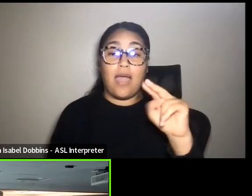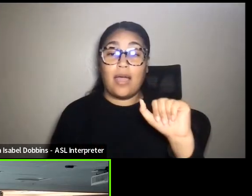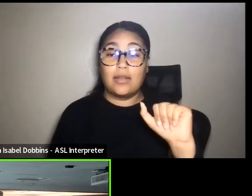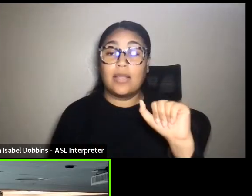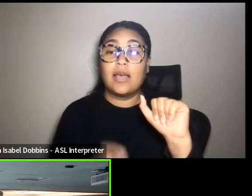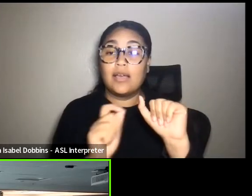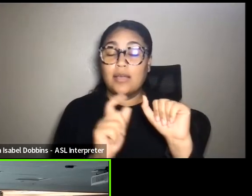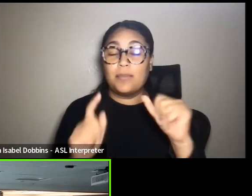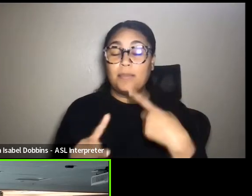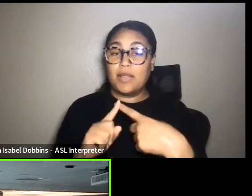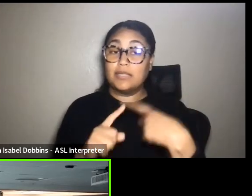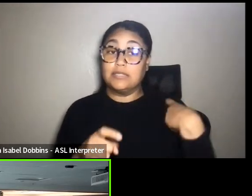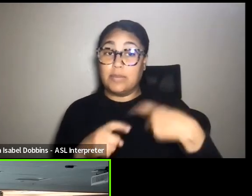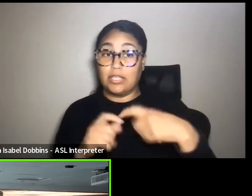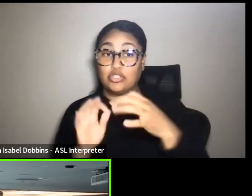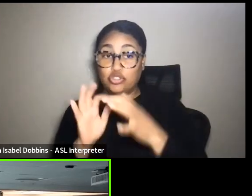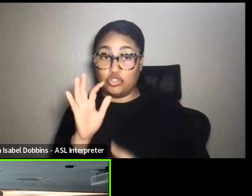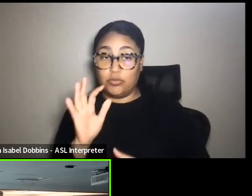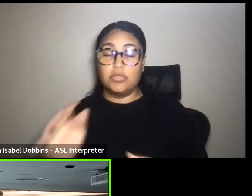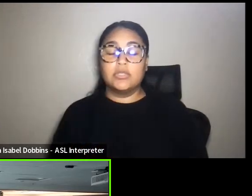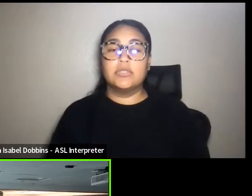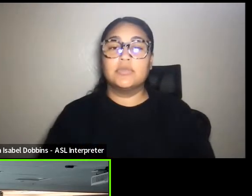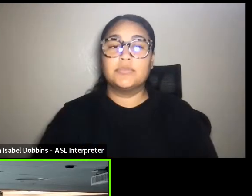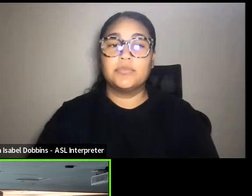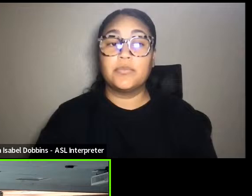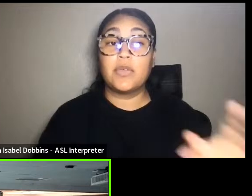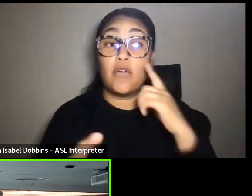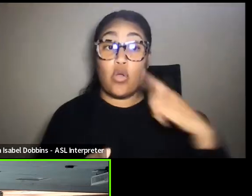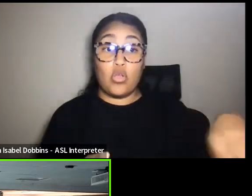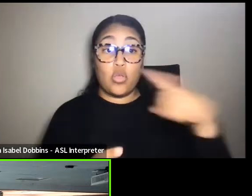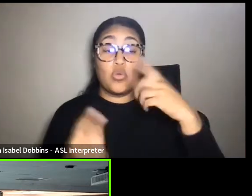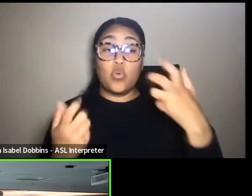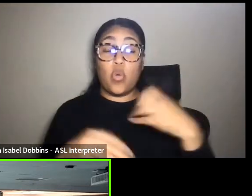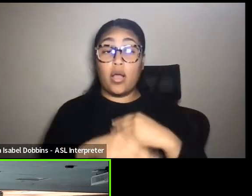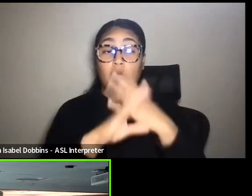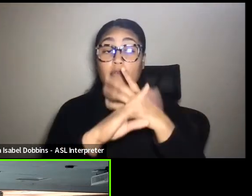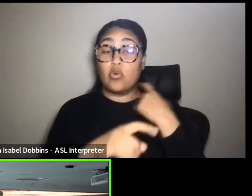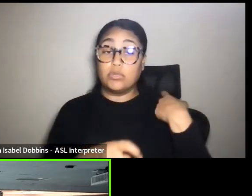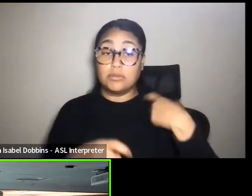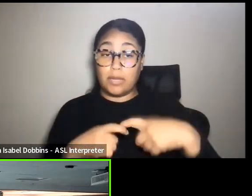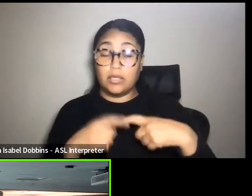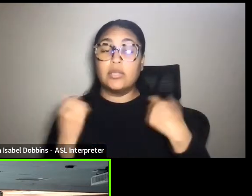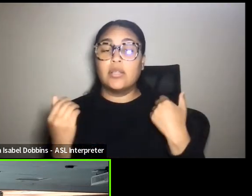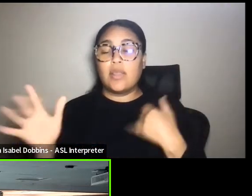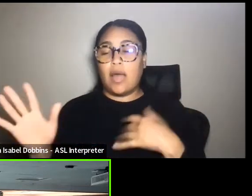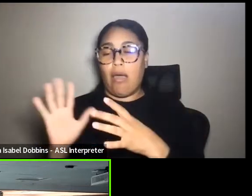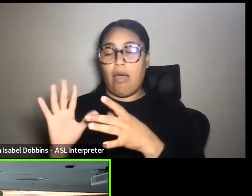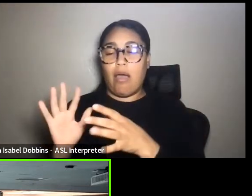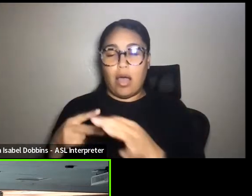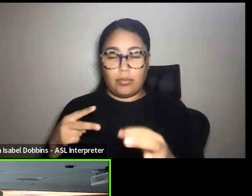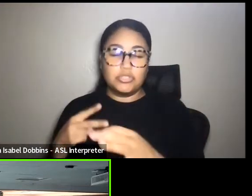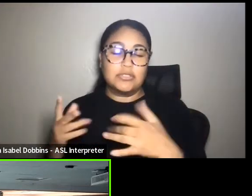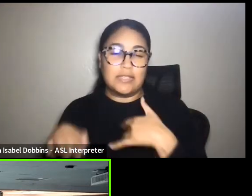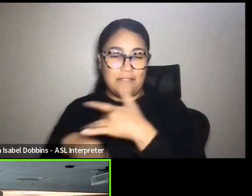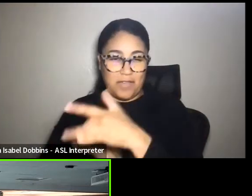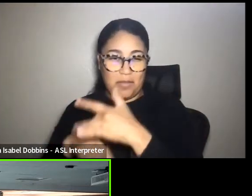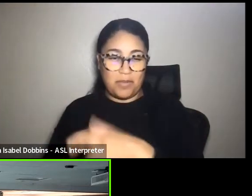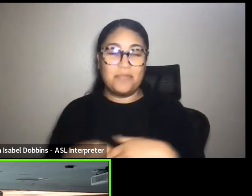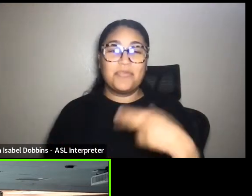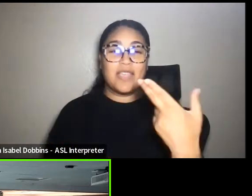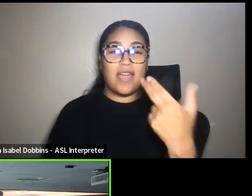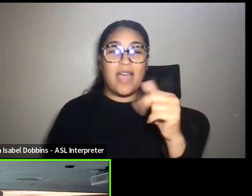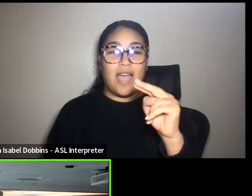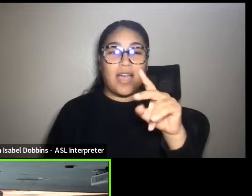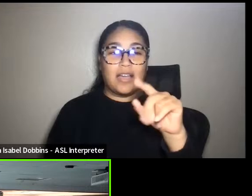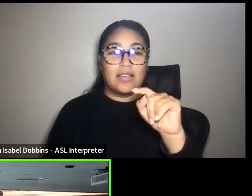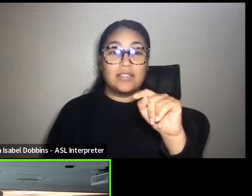Spanish interpreters. For those who would like to attend the meeting virtually in Spanish, that option is available. Hannah Interpreting, would